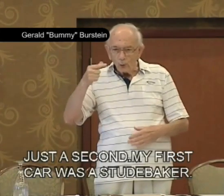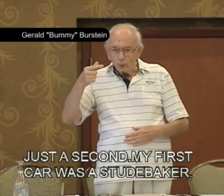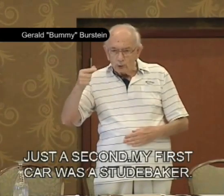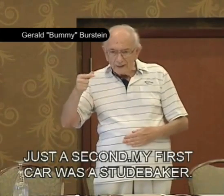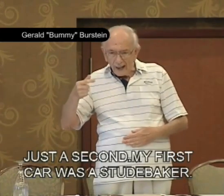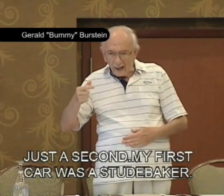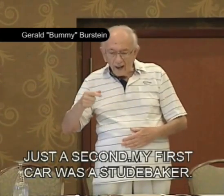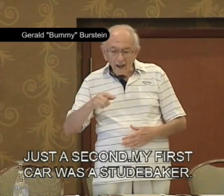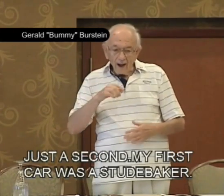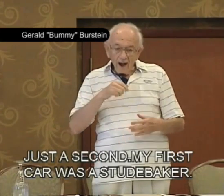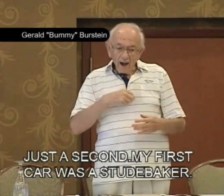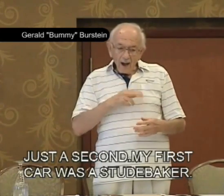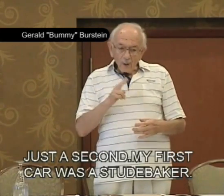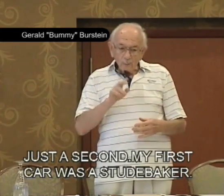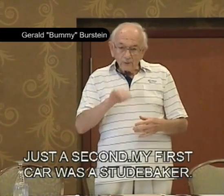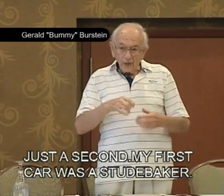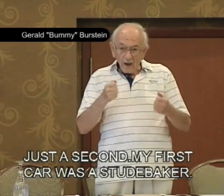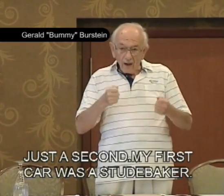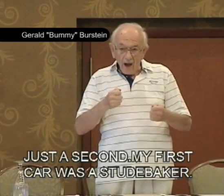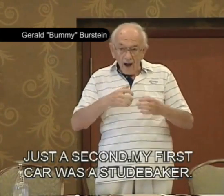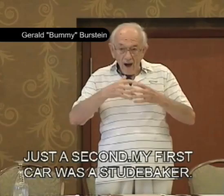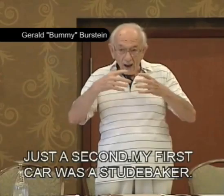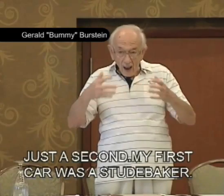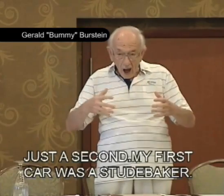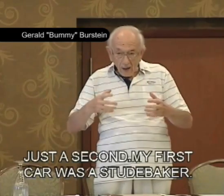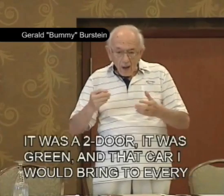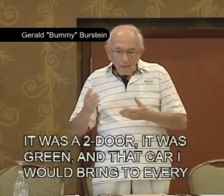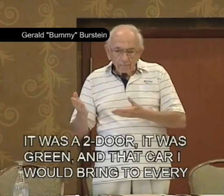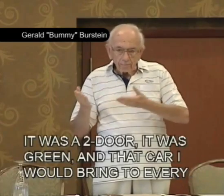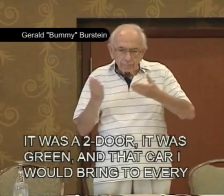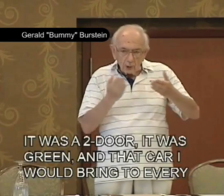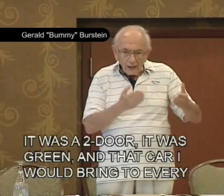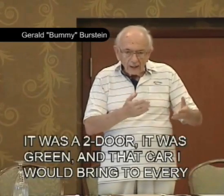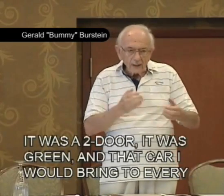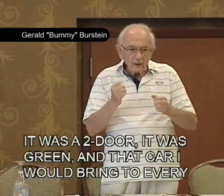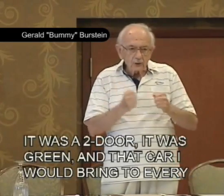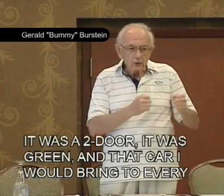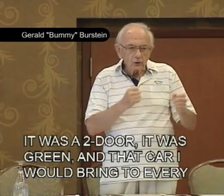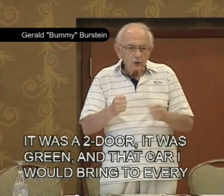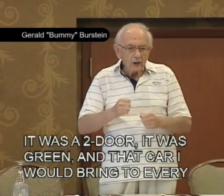it was a two door it was green and that car